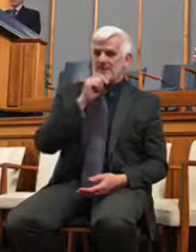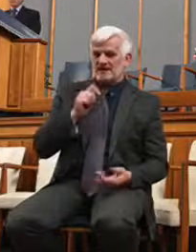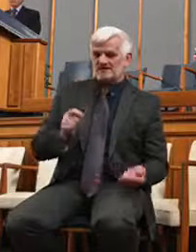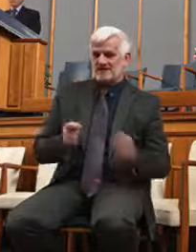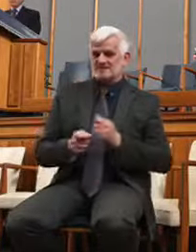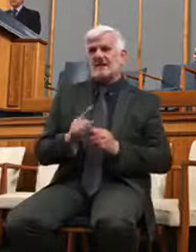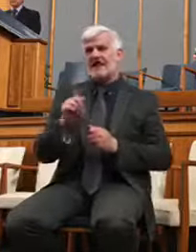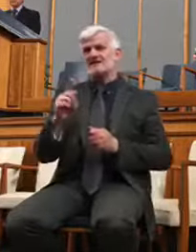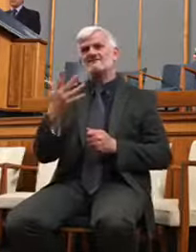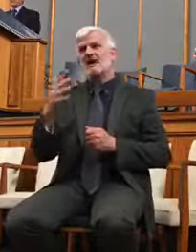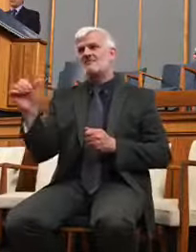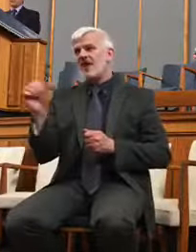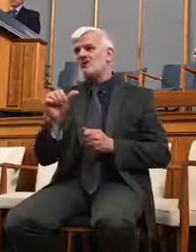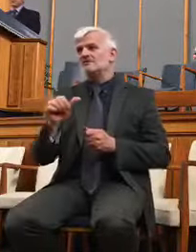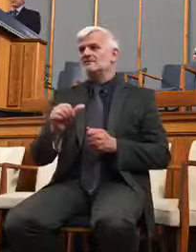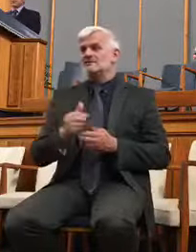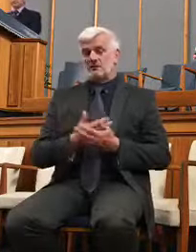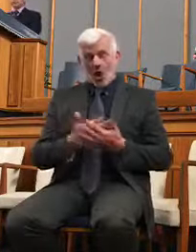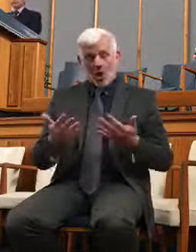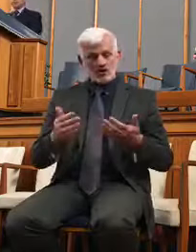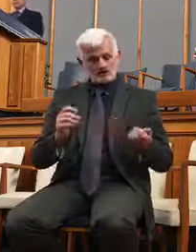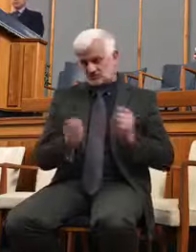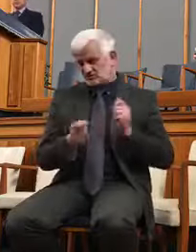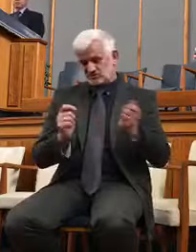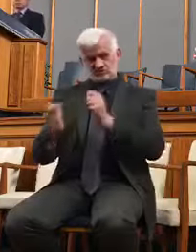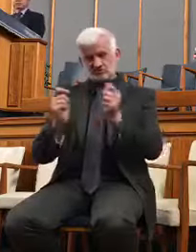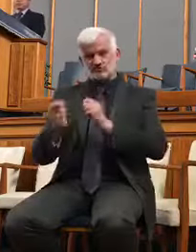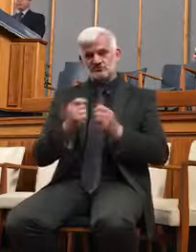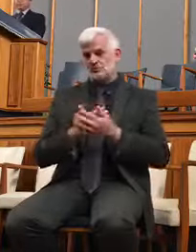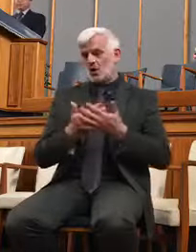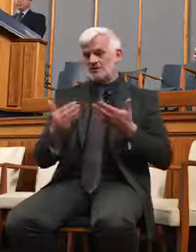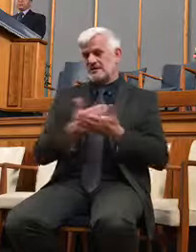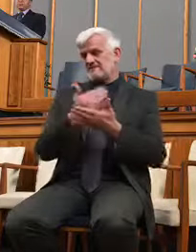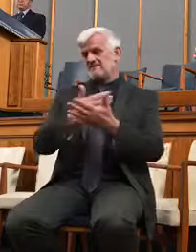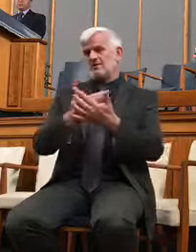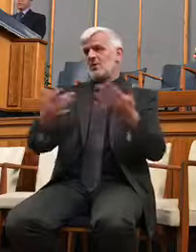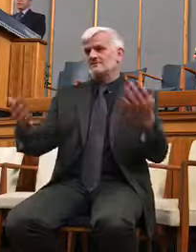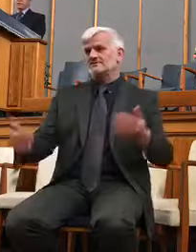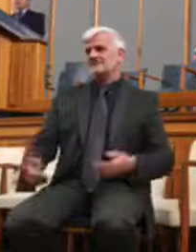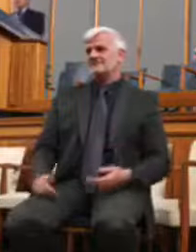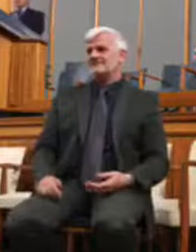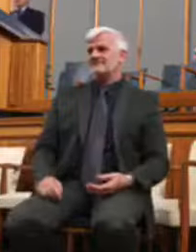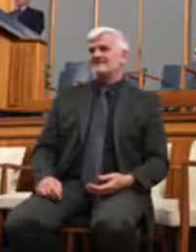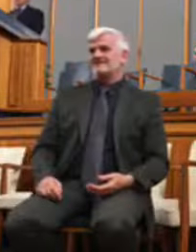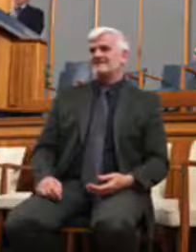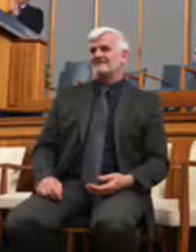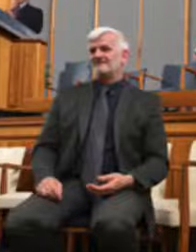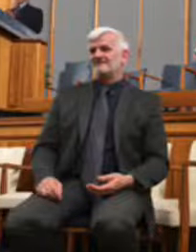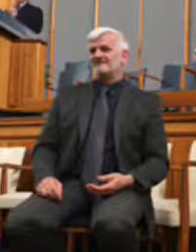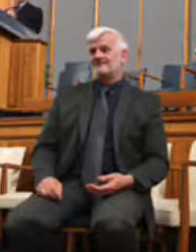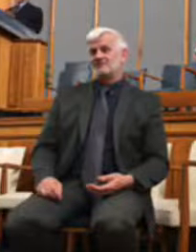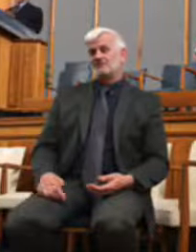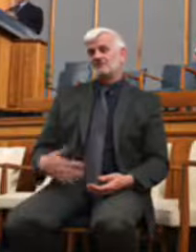5,000 and so on. So it is replete with many conversions. But for any conversion